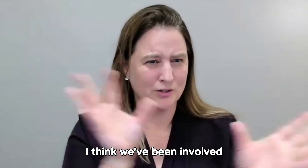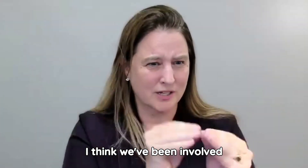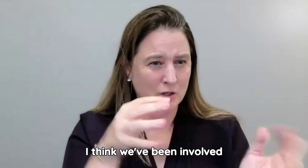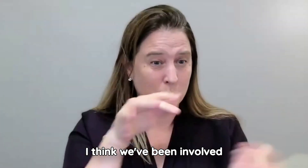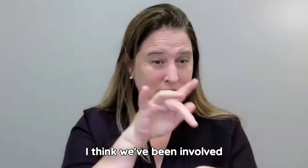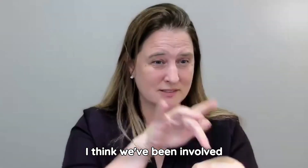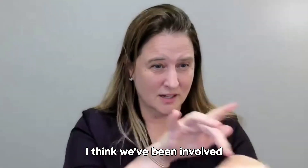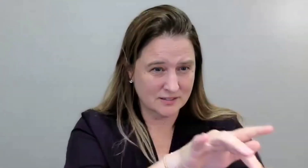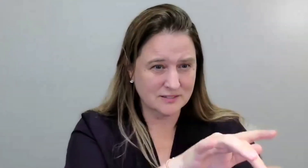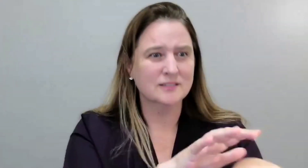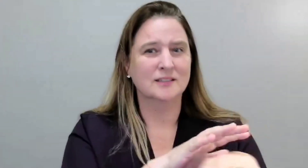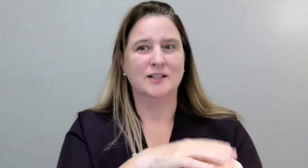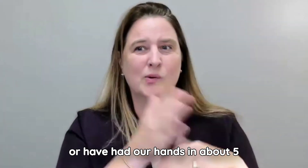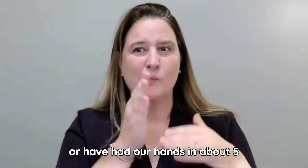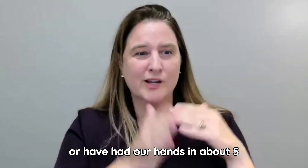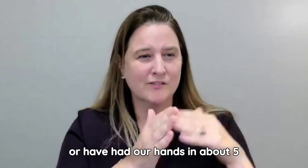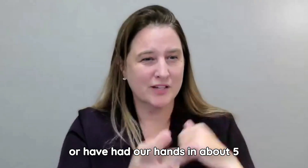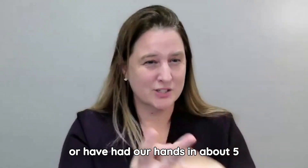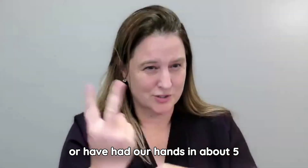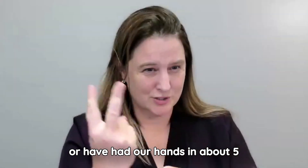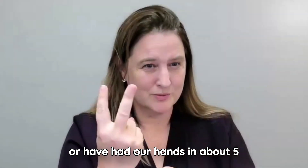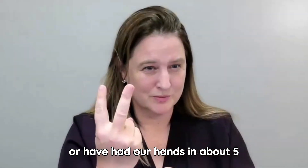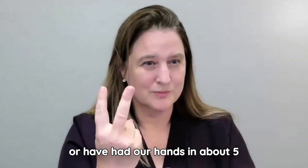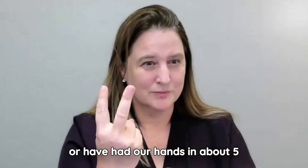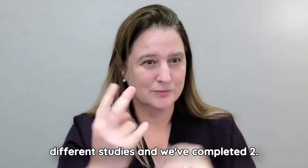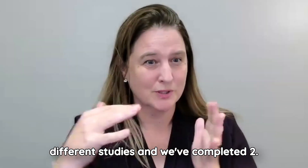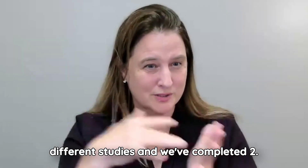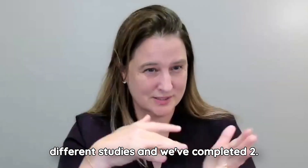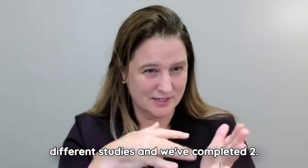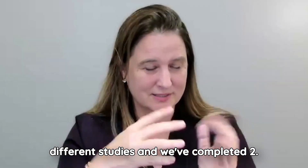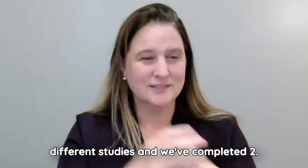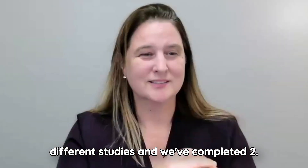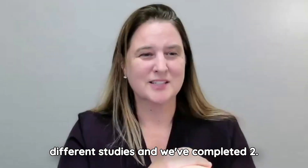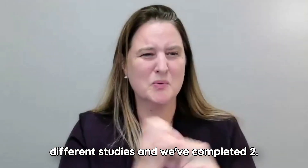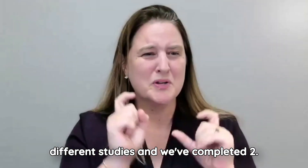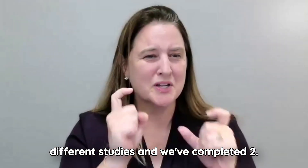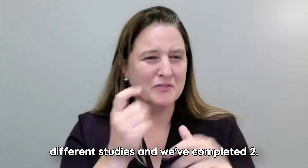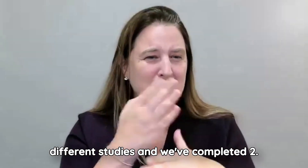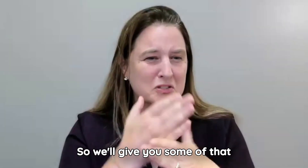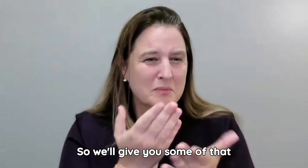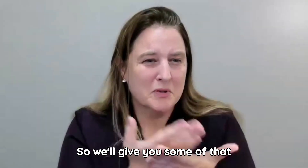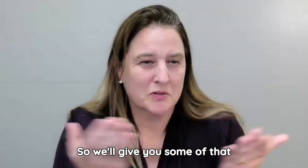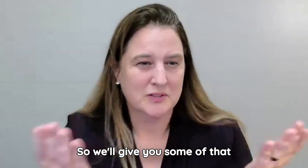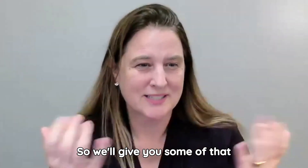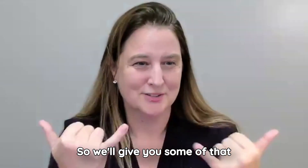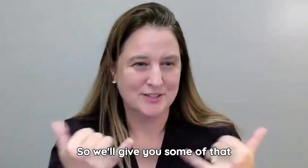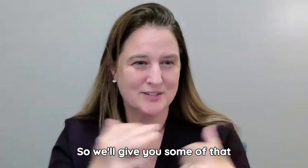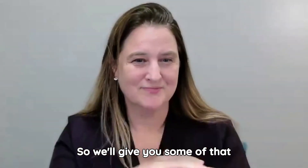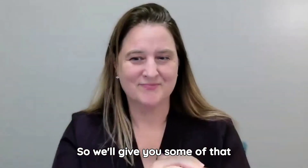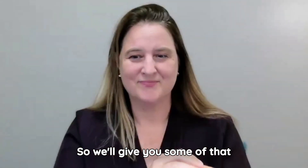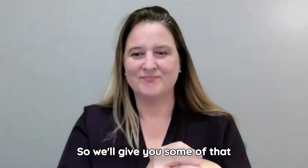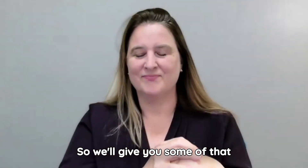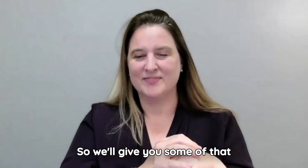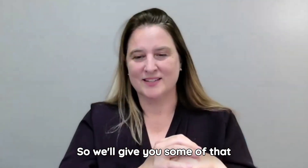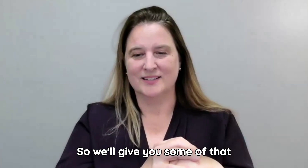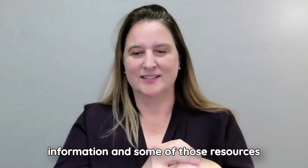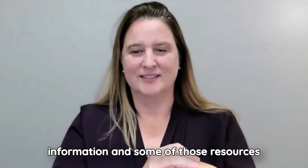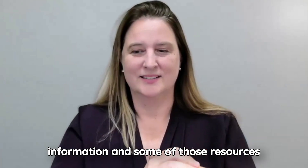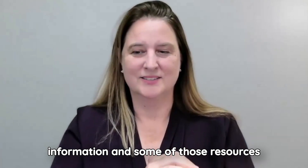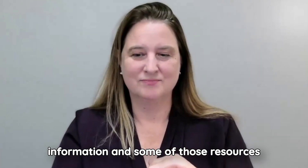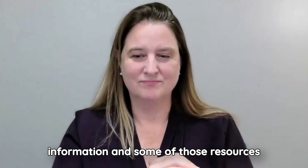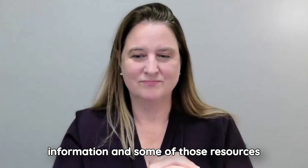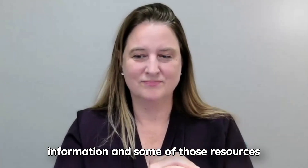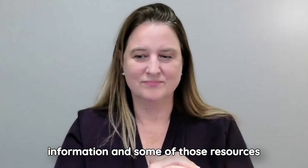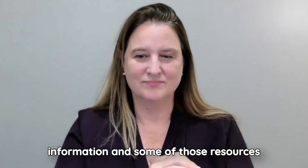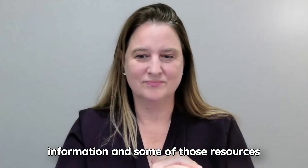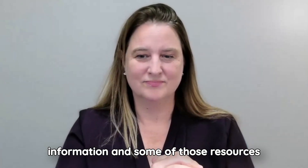and I think we've been involved. We've got our hands in about 5 different studies, and we've completed 2. So we'll give you some of that